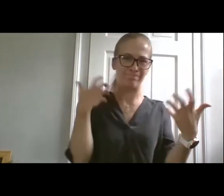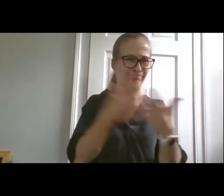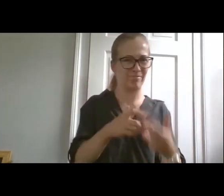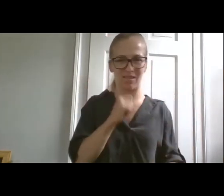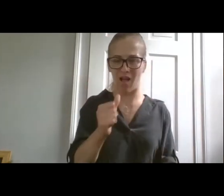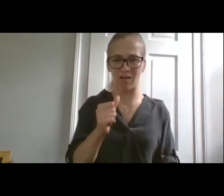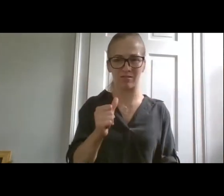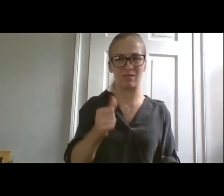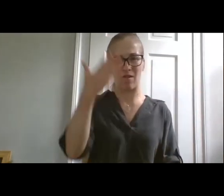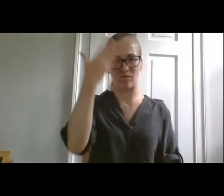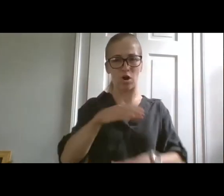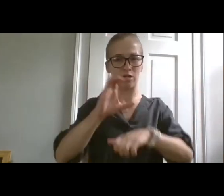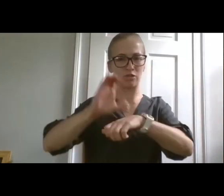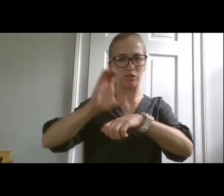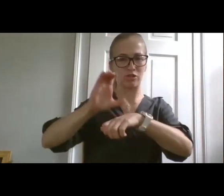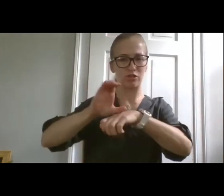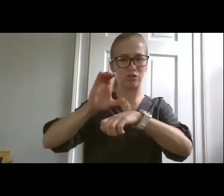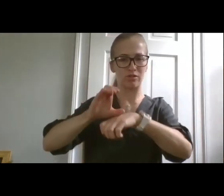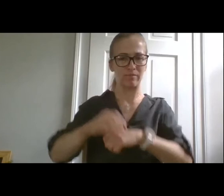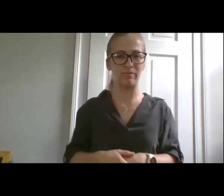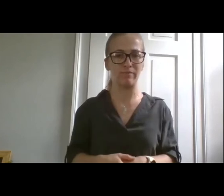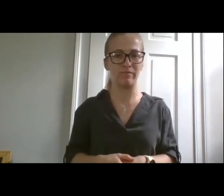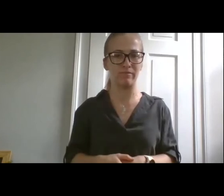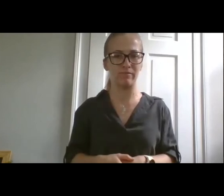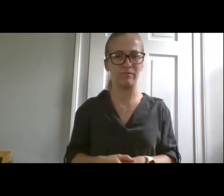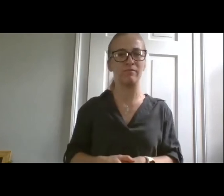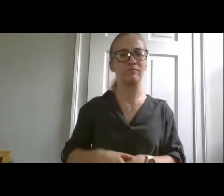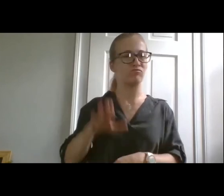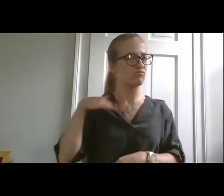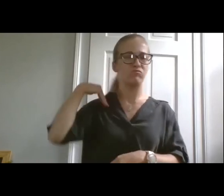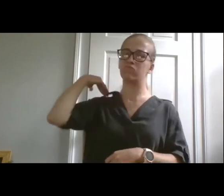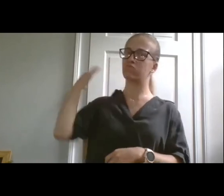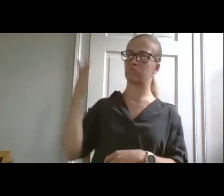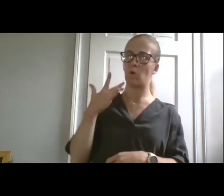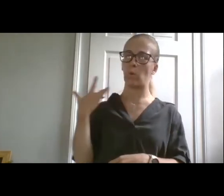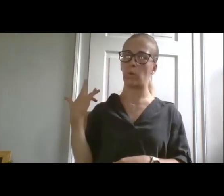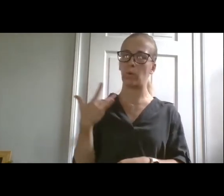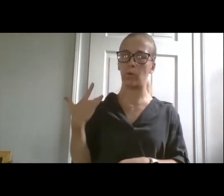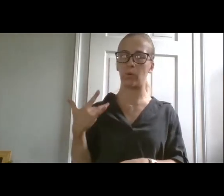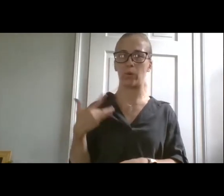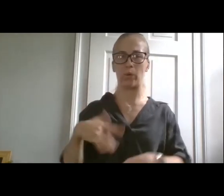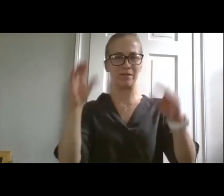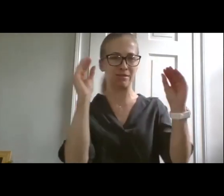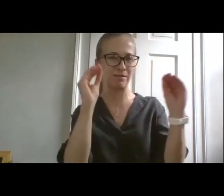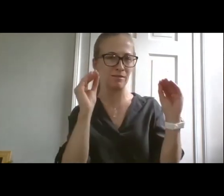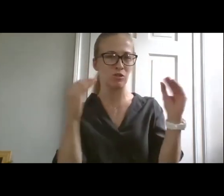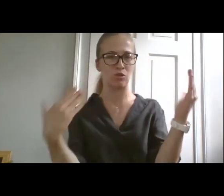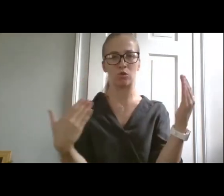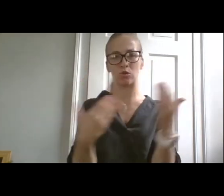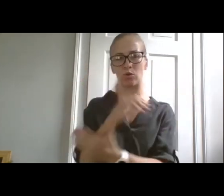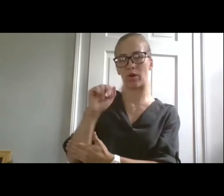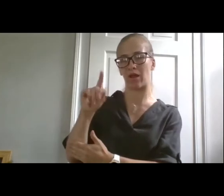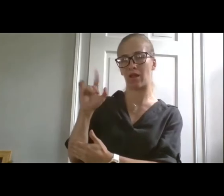of the church behind the lectern. She tosses dark hair over her bare shoulder, teaching us a new